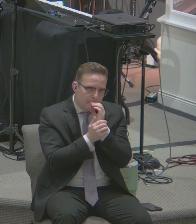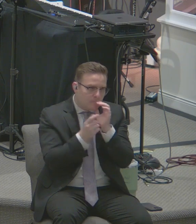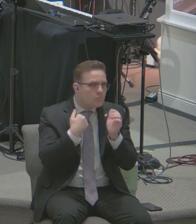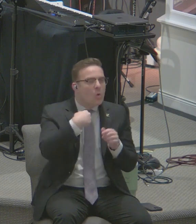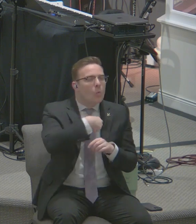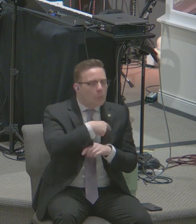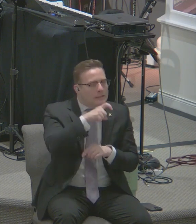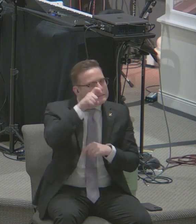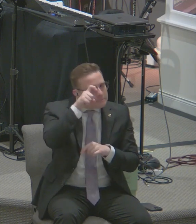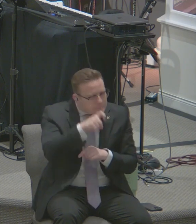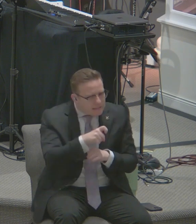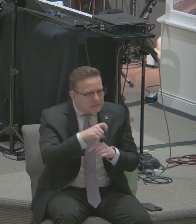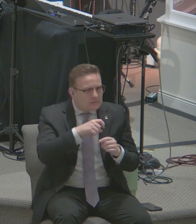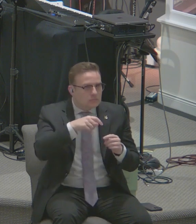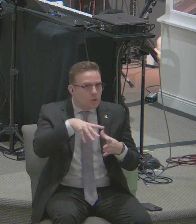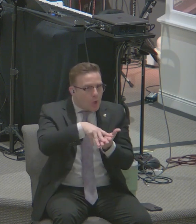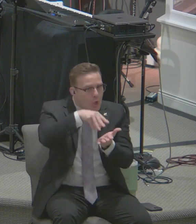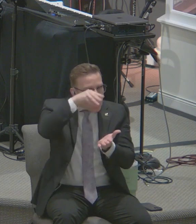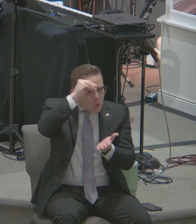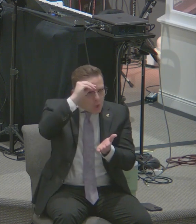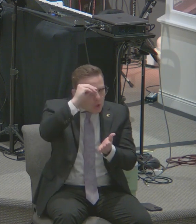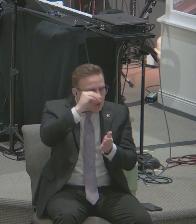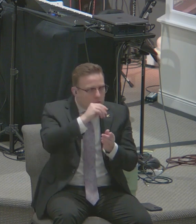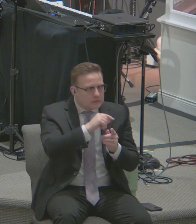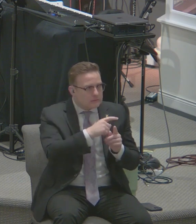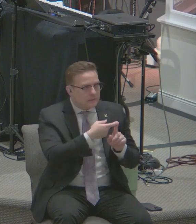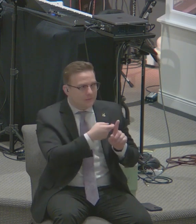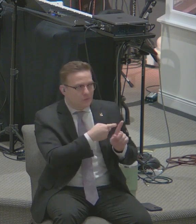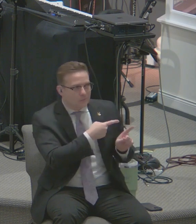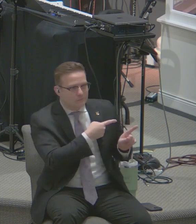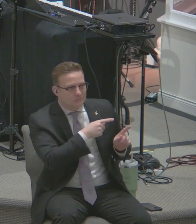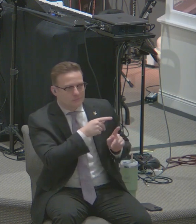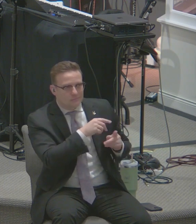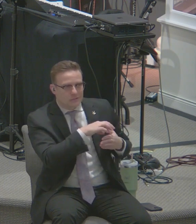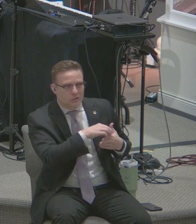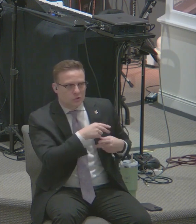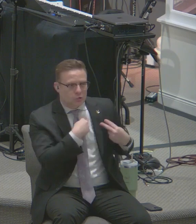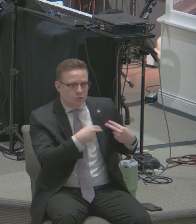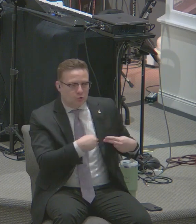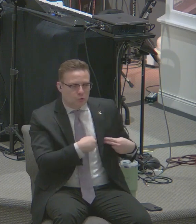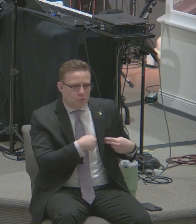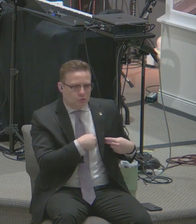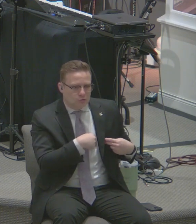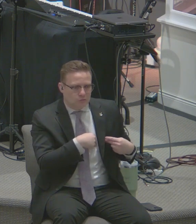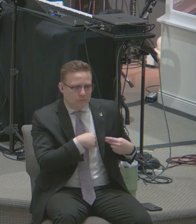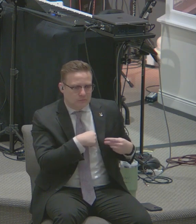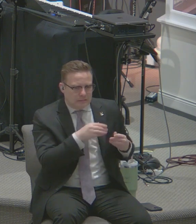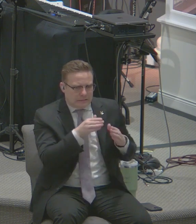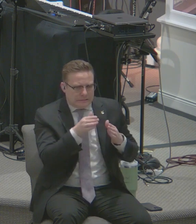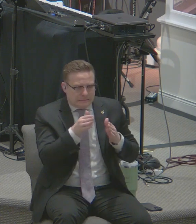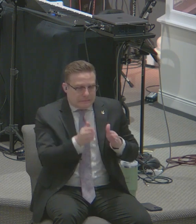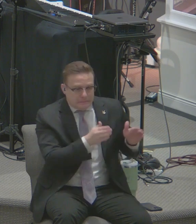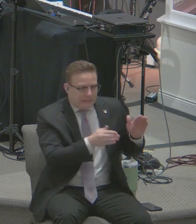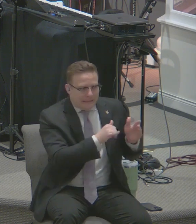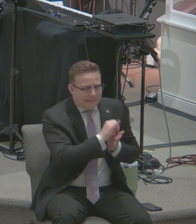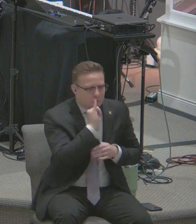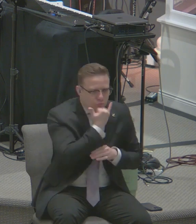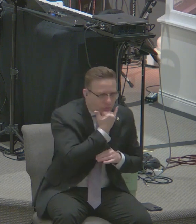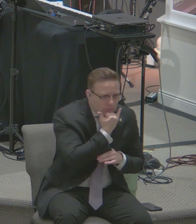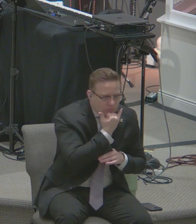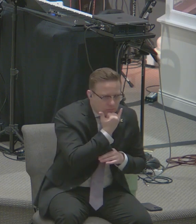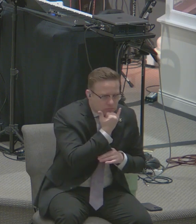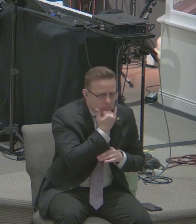to be able to discern human cunning, to be able to discern craftiness in deceitful